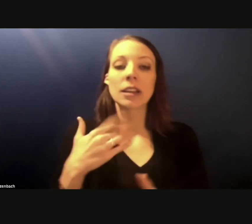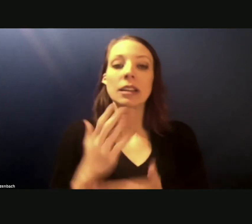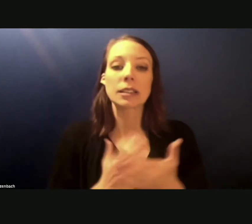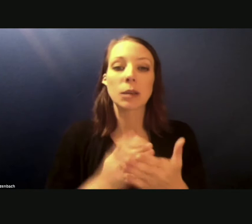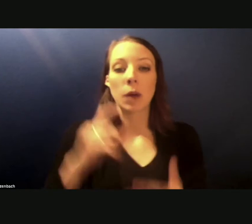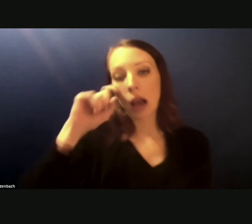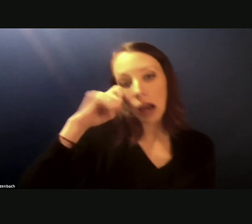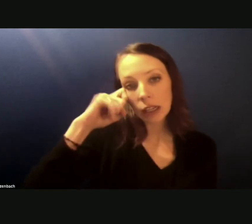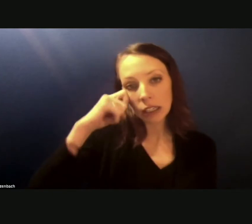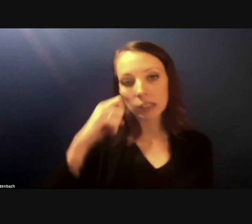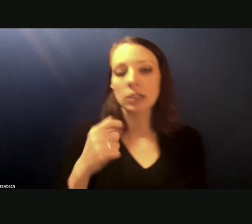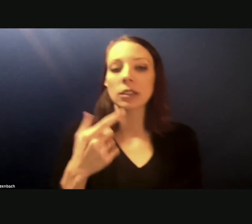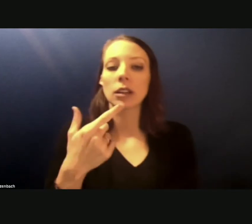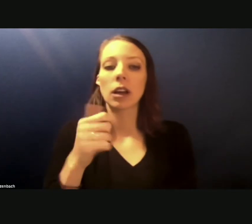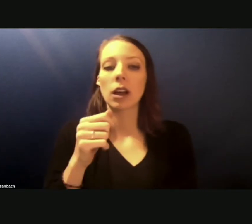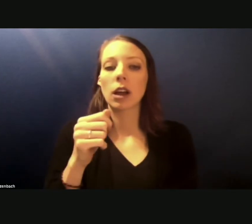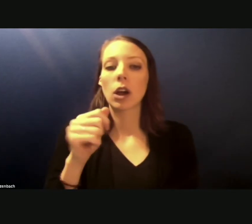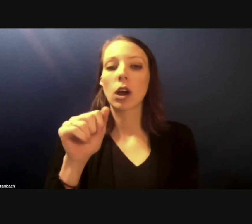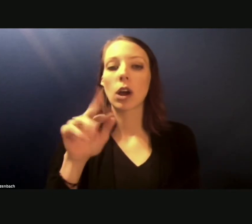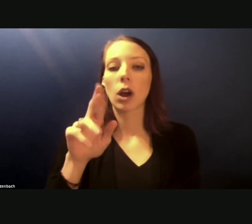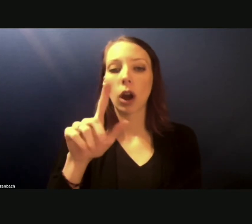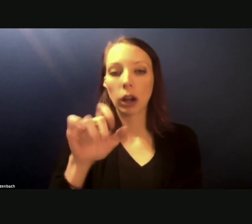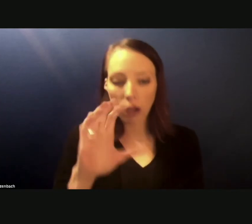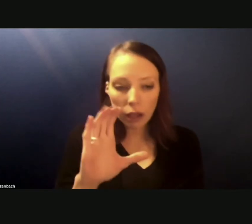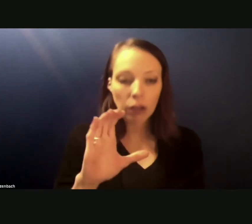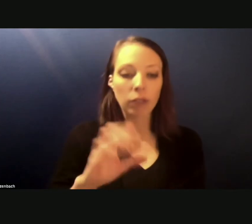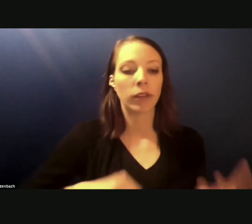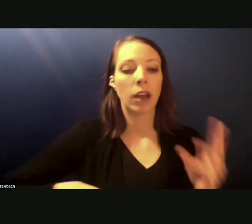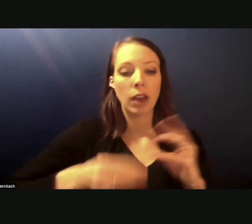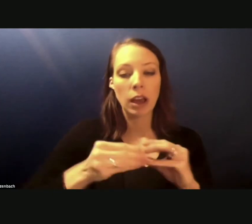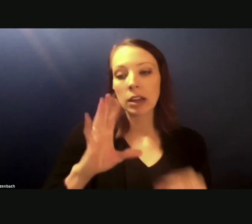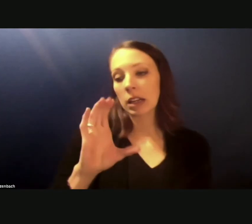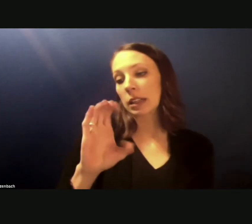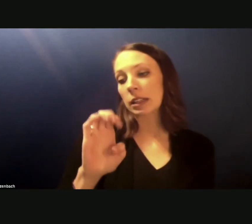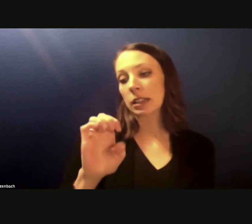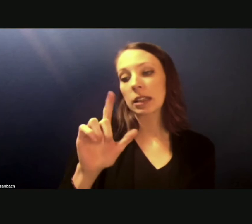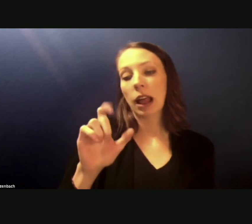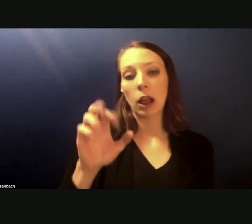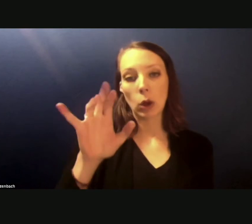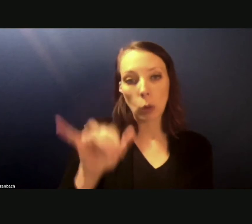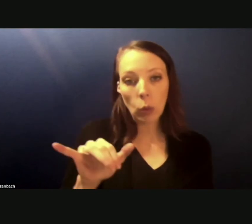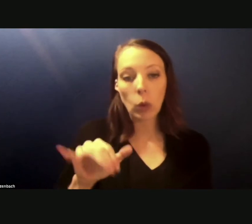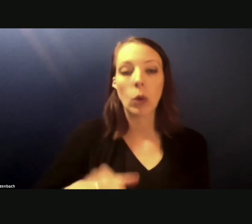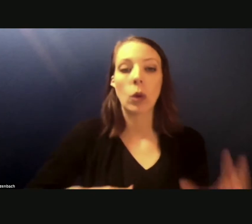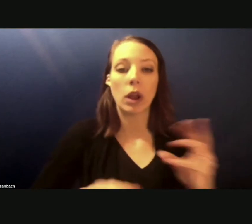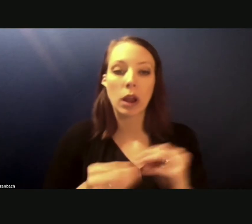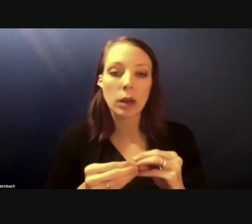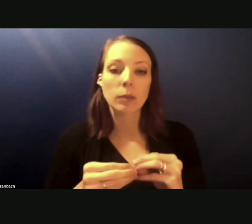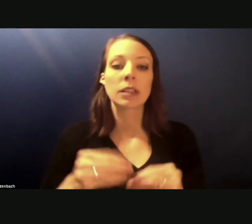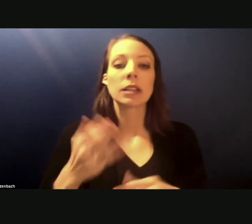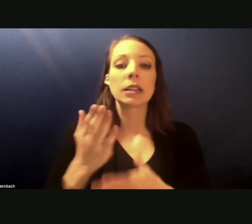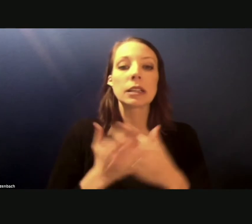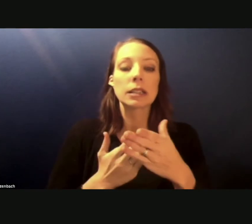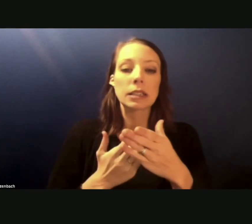you. I add a little bit of celery in there also. And then, you put some crumble, some breadcrumb. They